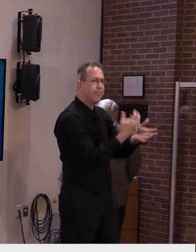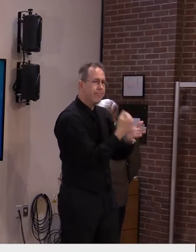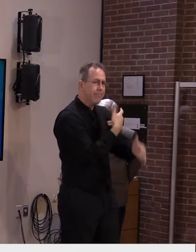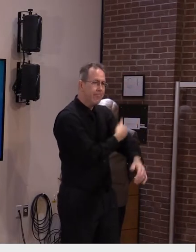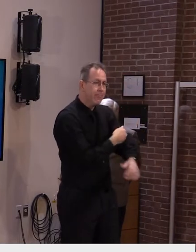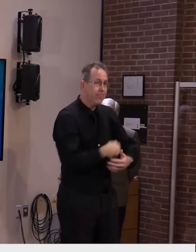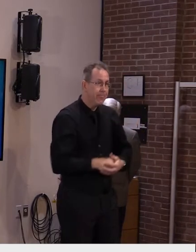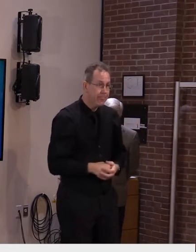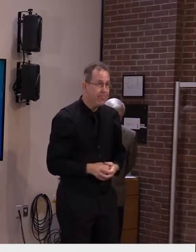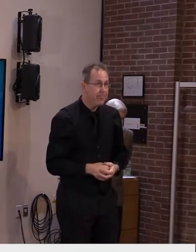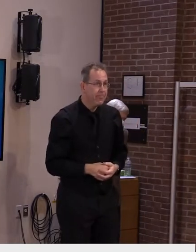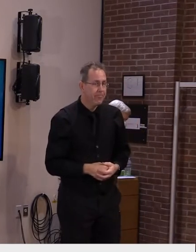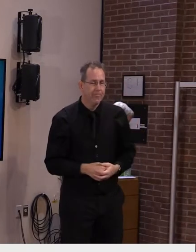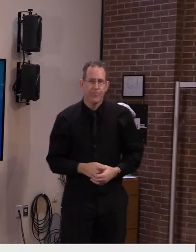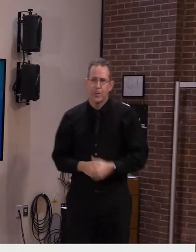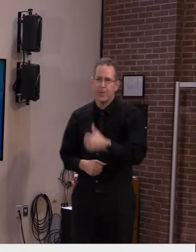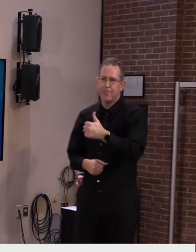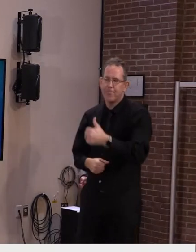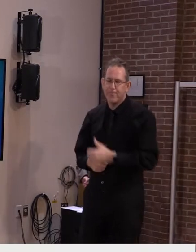Okay, thank you very much.